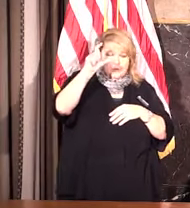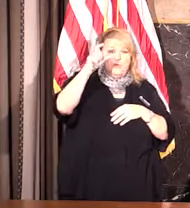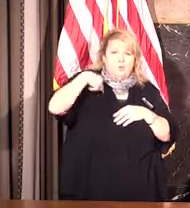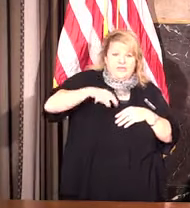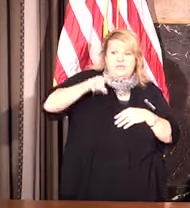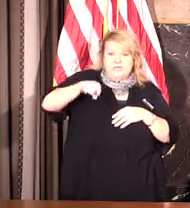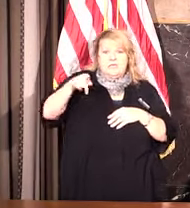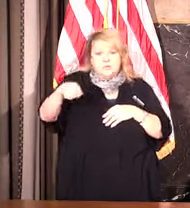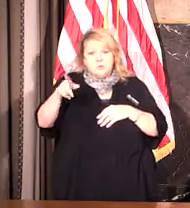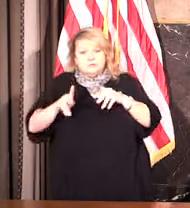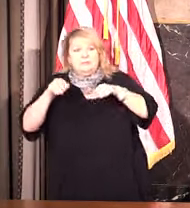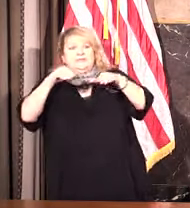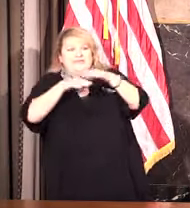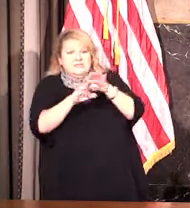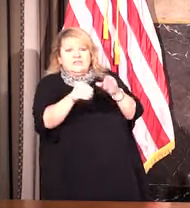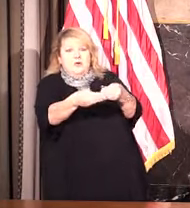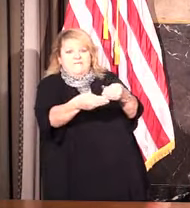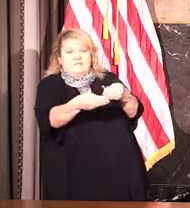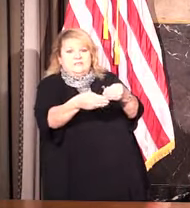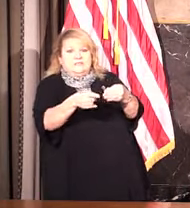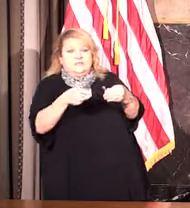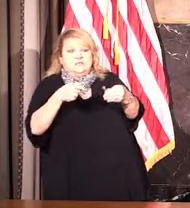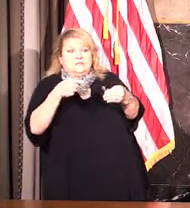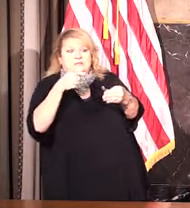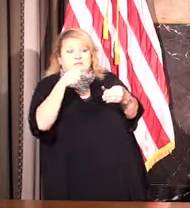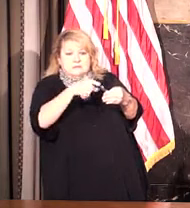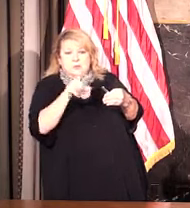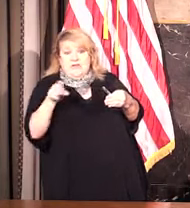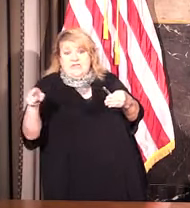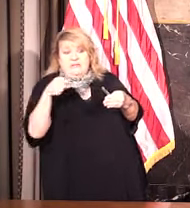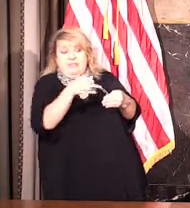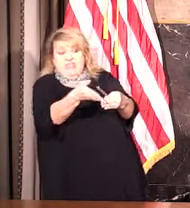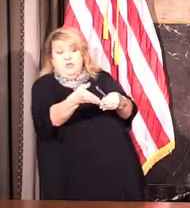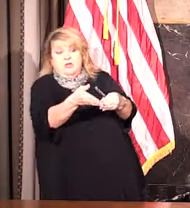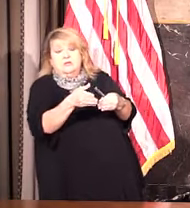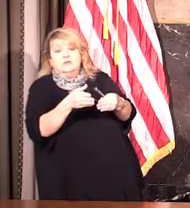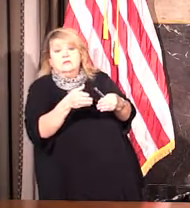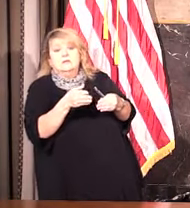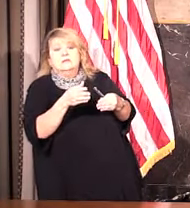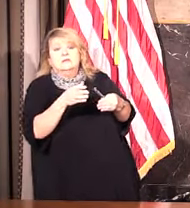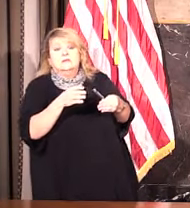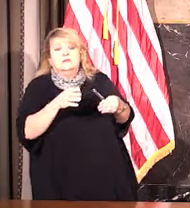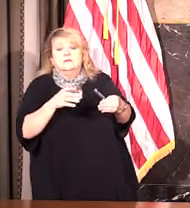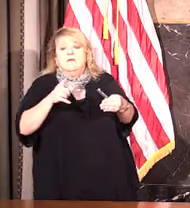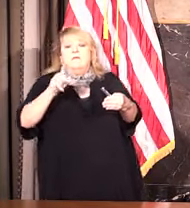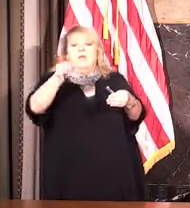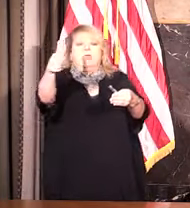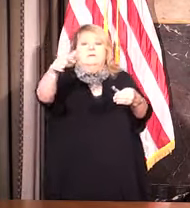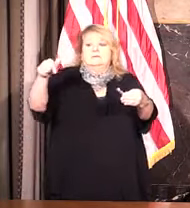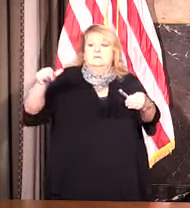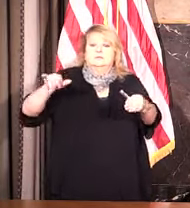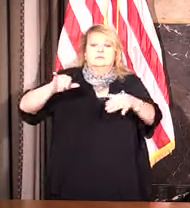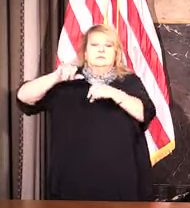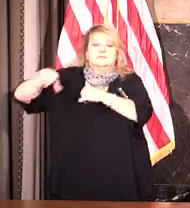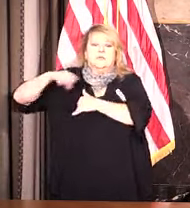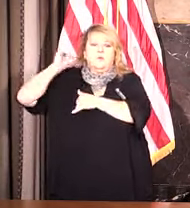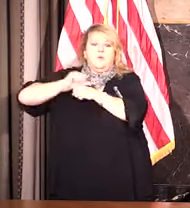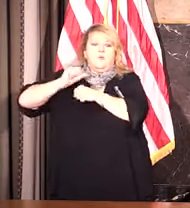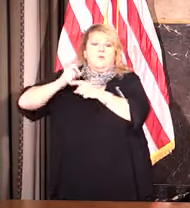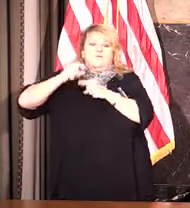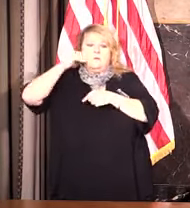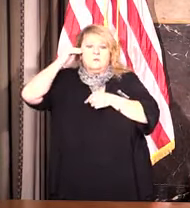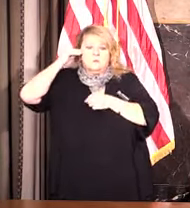require their physical presence, whether or not they are serving the public. But we're going to go back to more remote work in order to